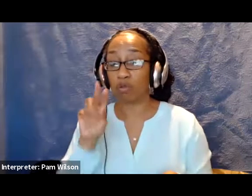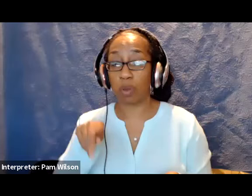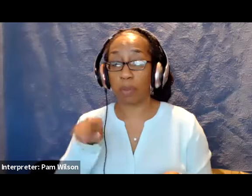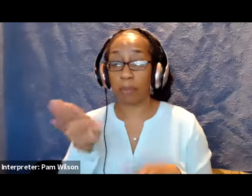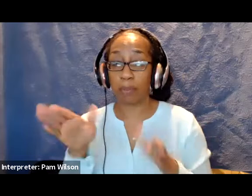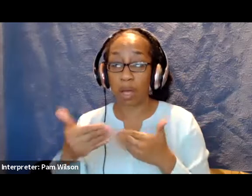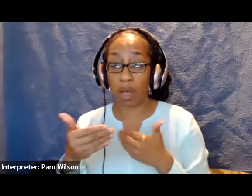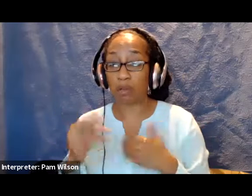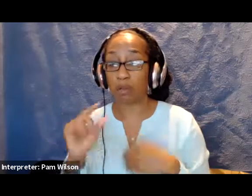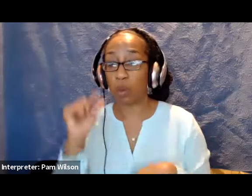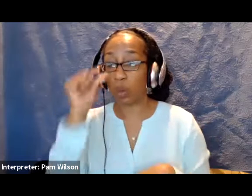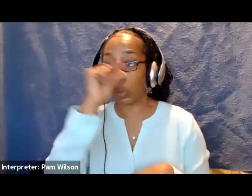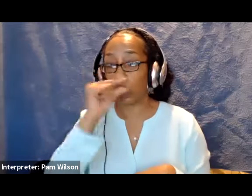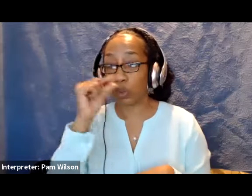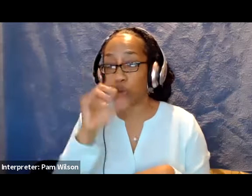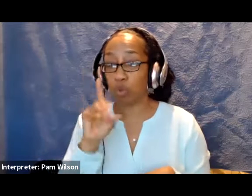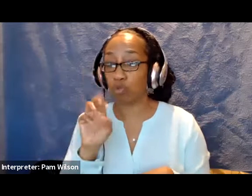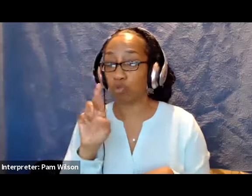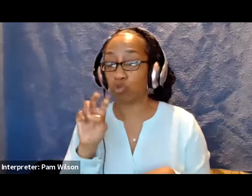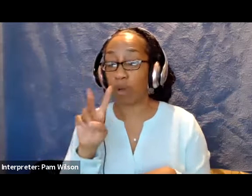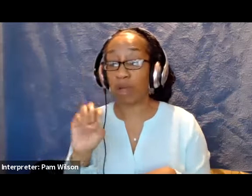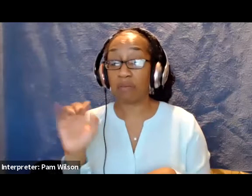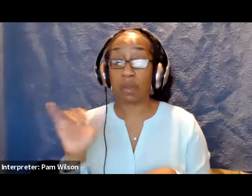some other streaming service like YouTube.